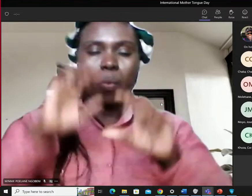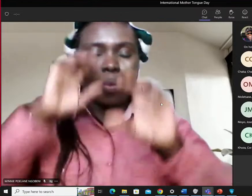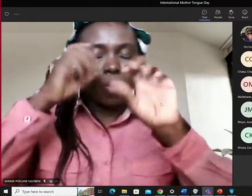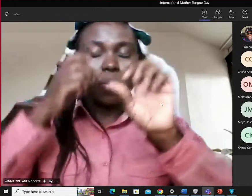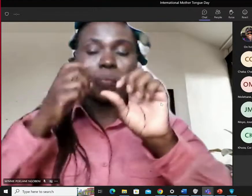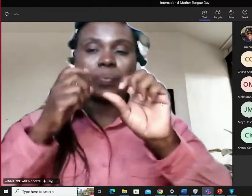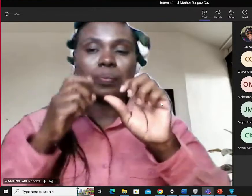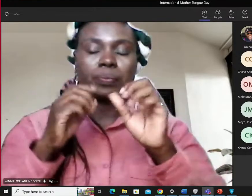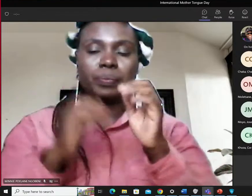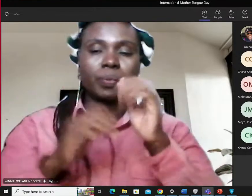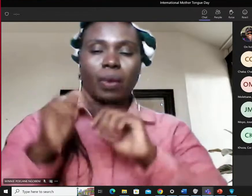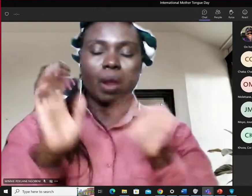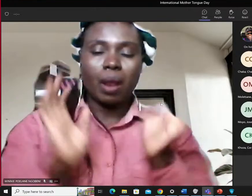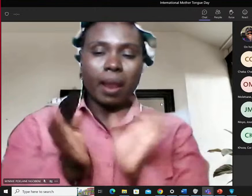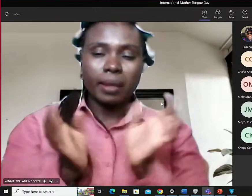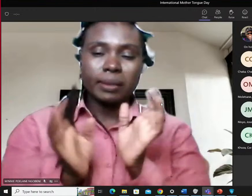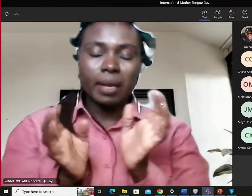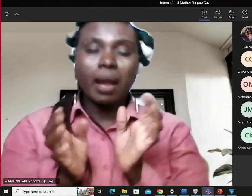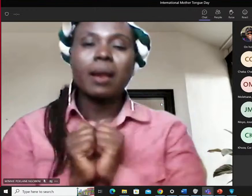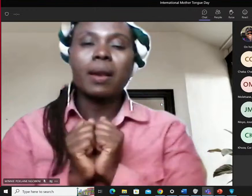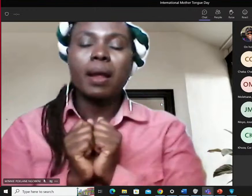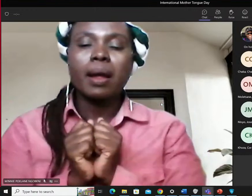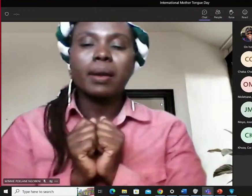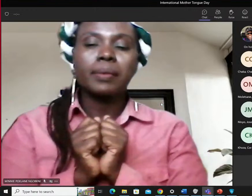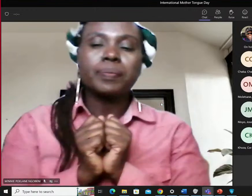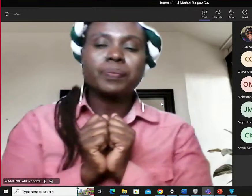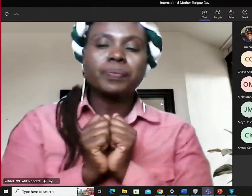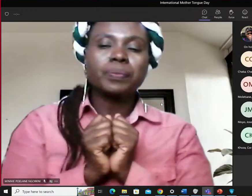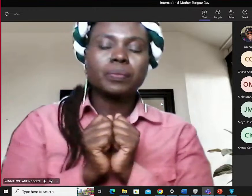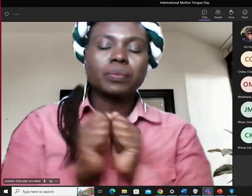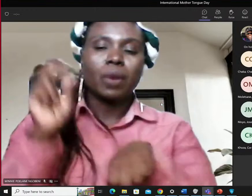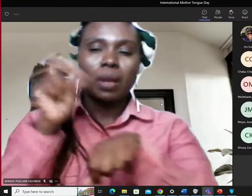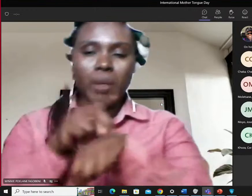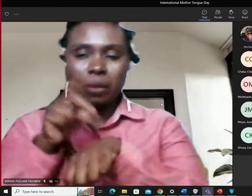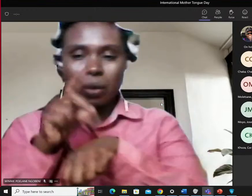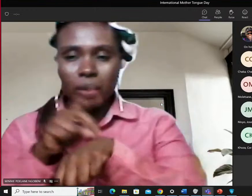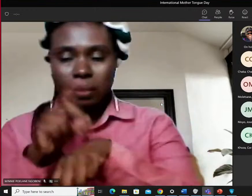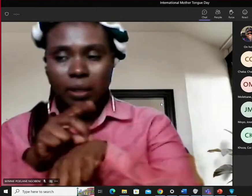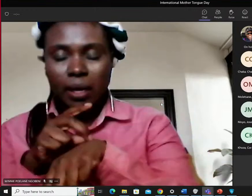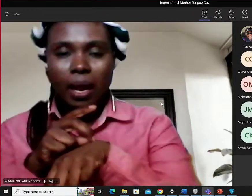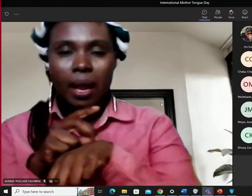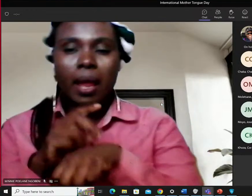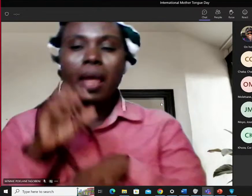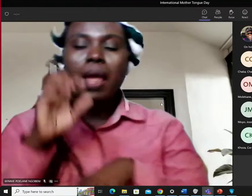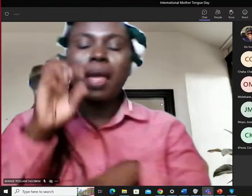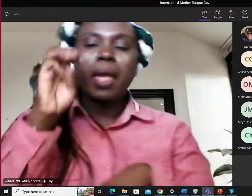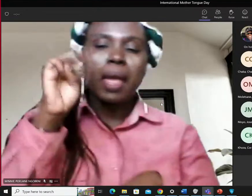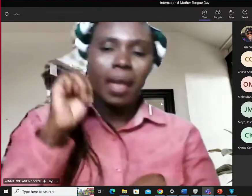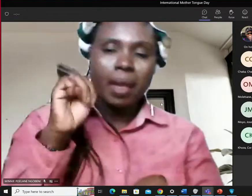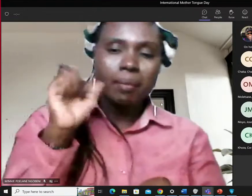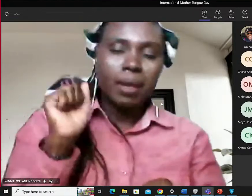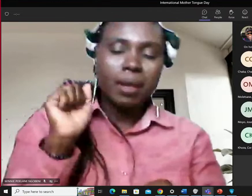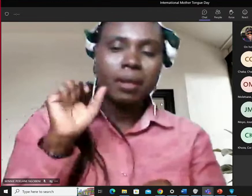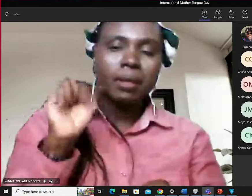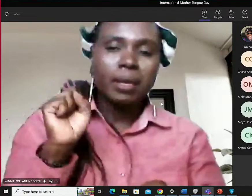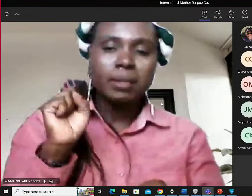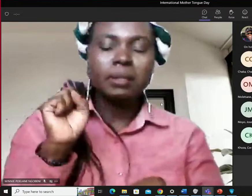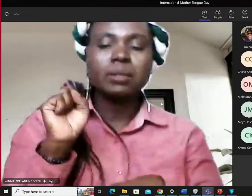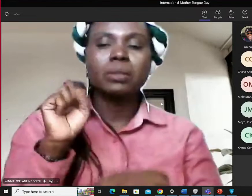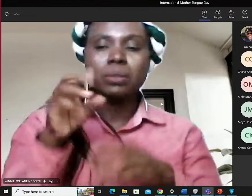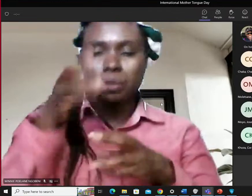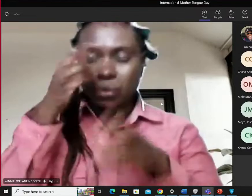lecturers, the doctoral and MA students, and the deaf community. She